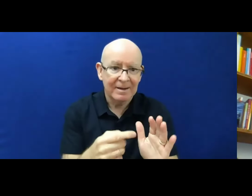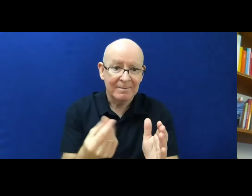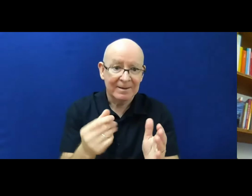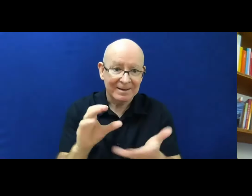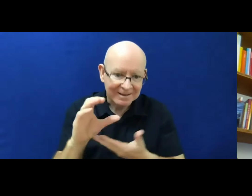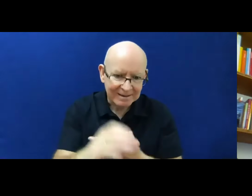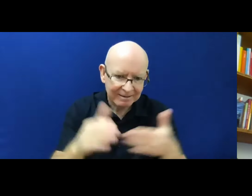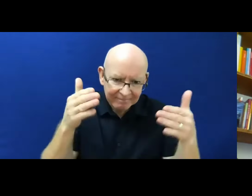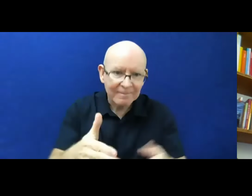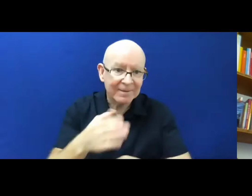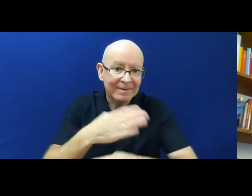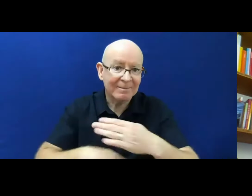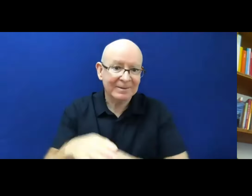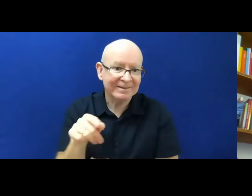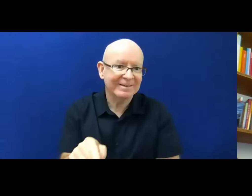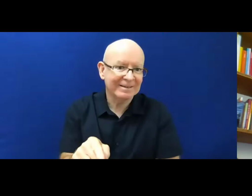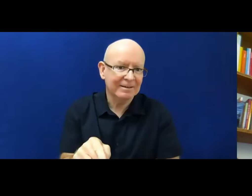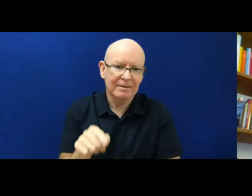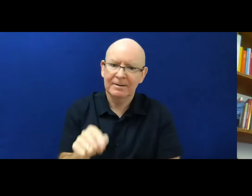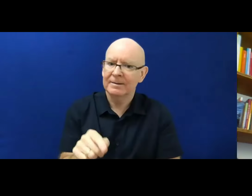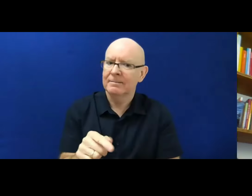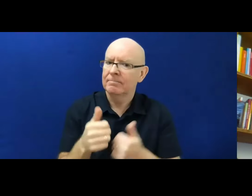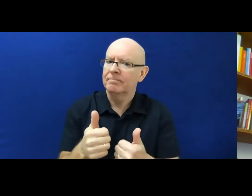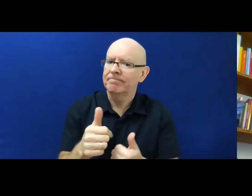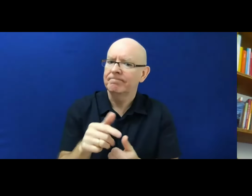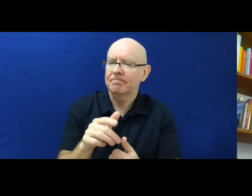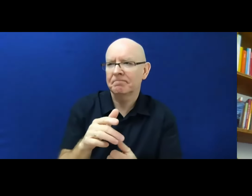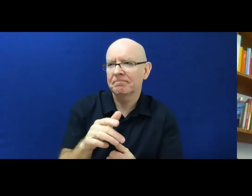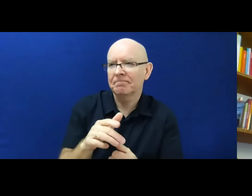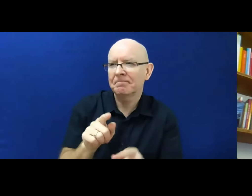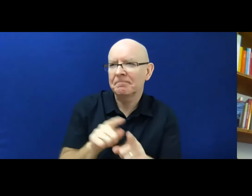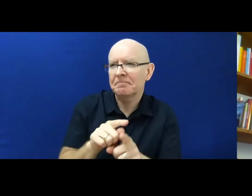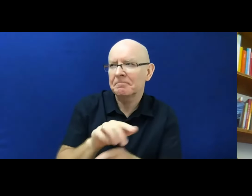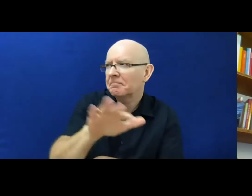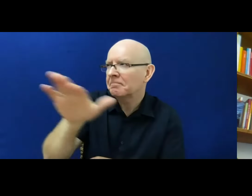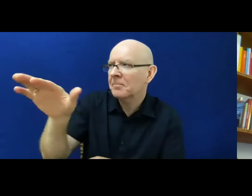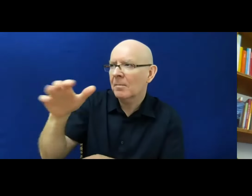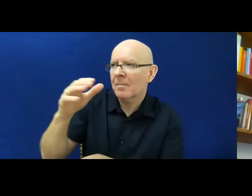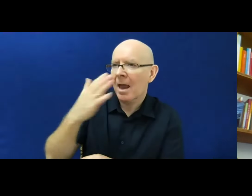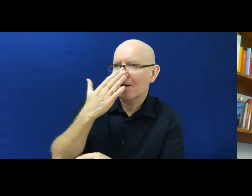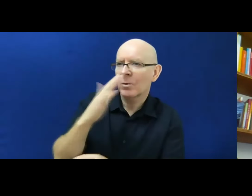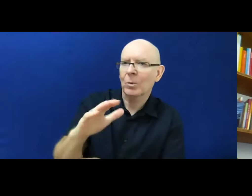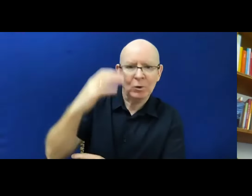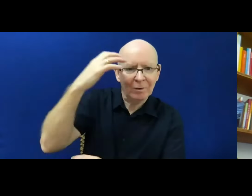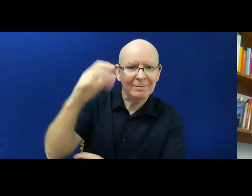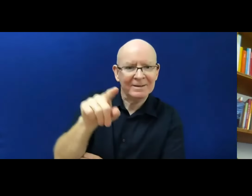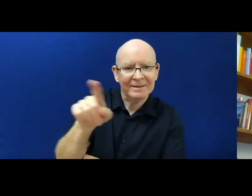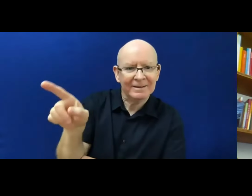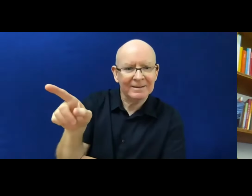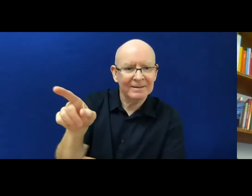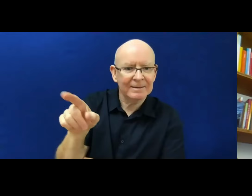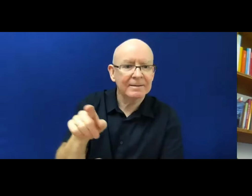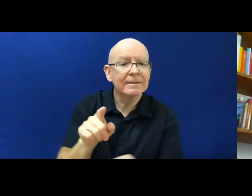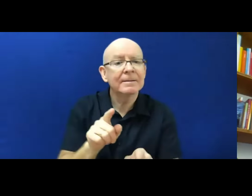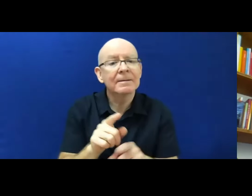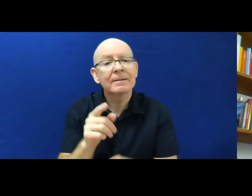critical issues here and there, and this is how we will, we plan to attend to these problems in the future. And all